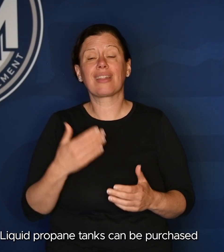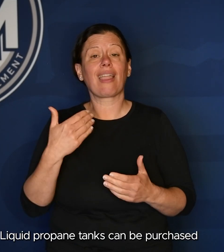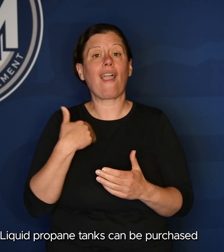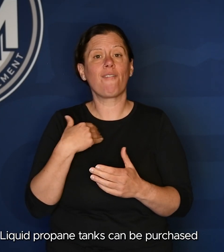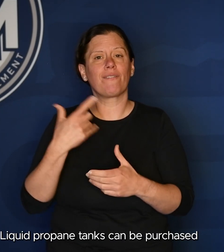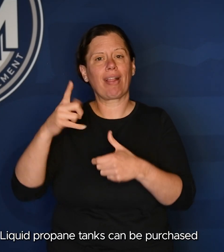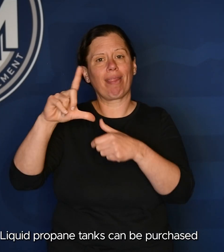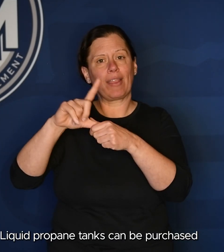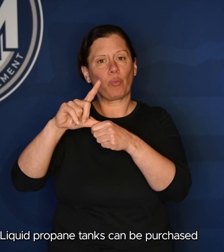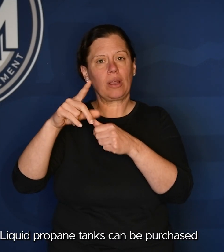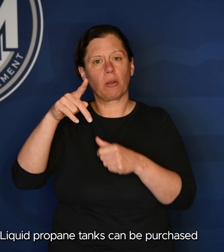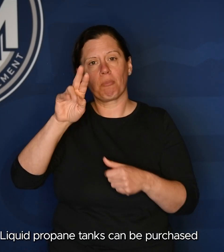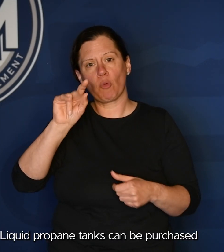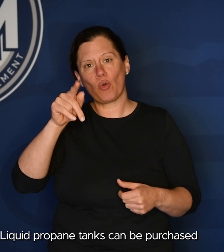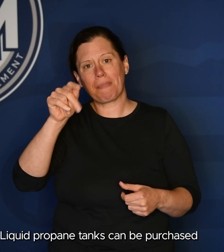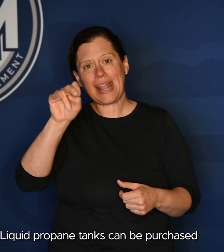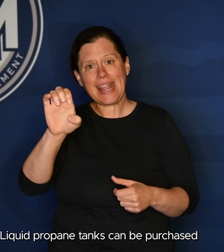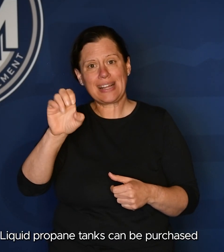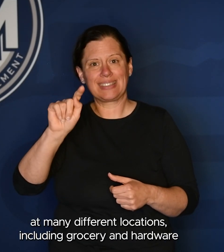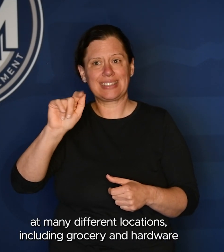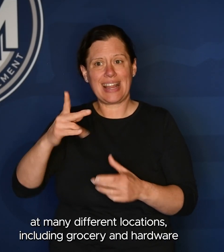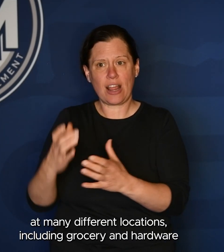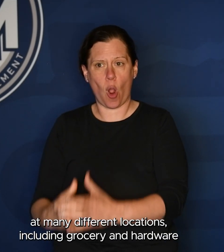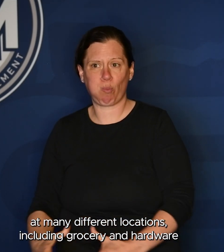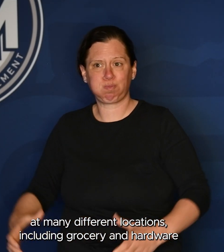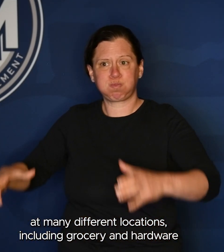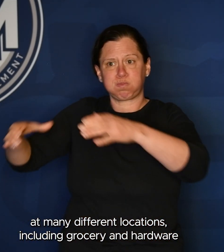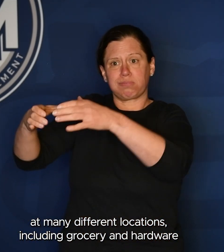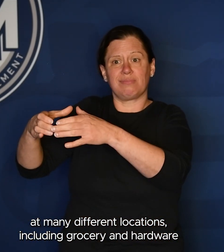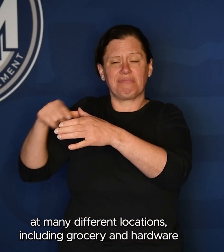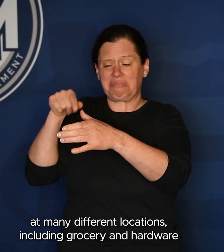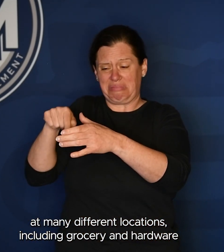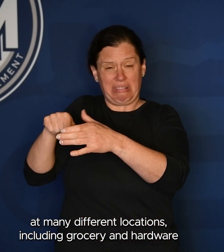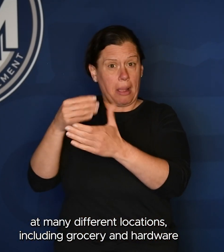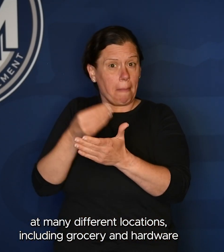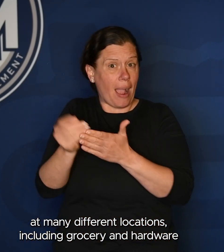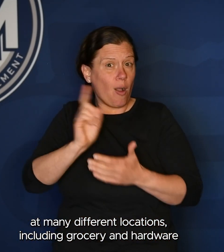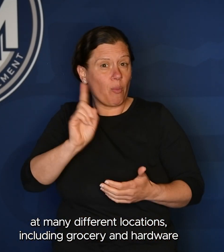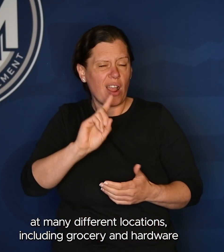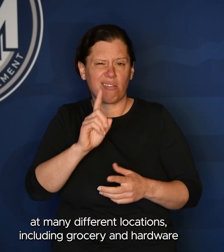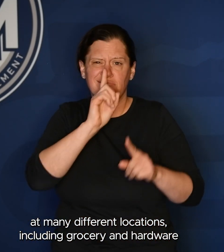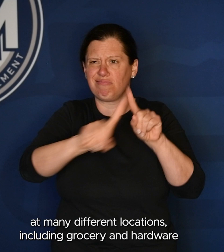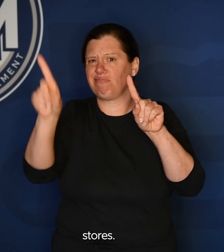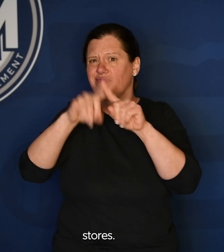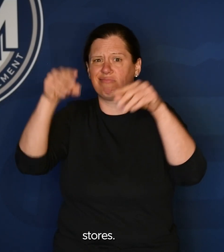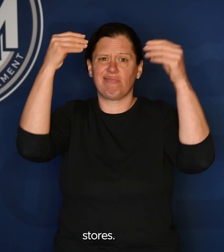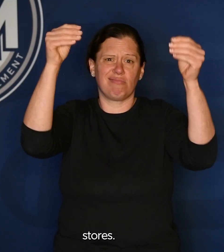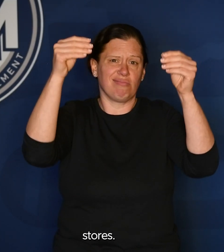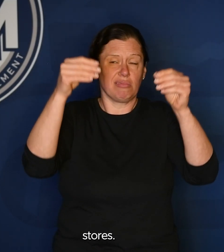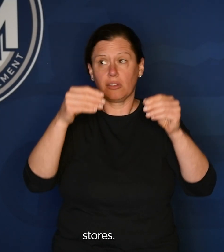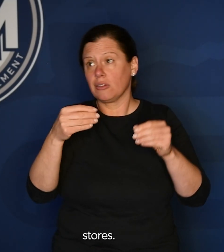Liquid propane tanks can be purchased at many different locations, including grocery and hardware stores.